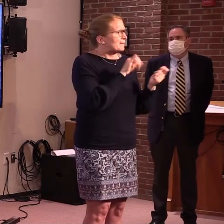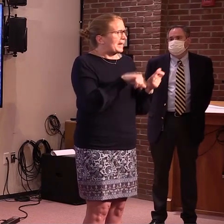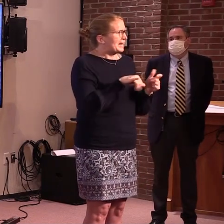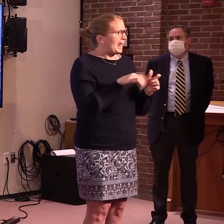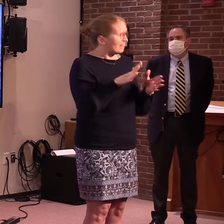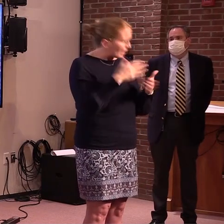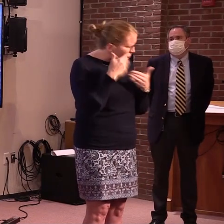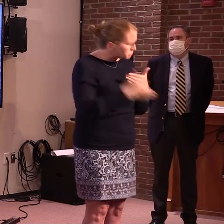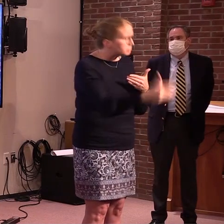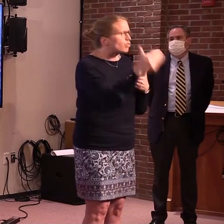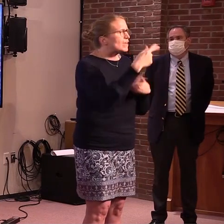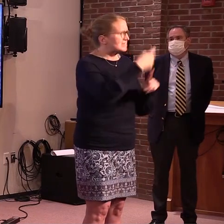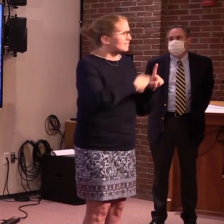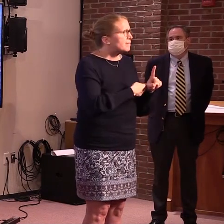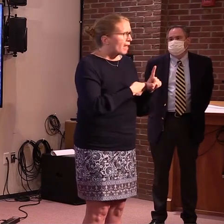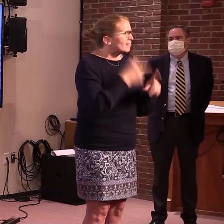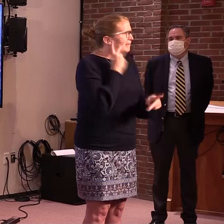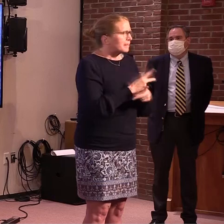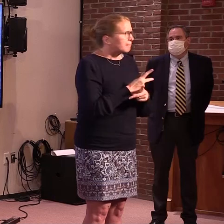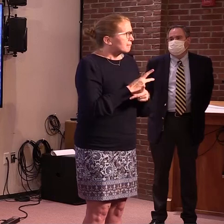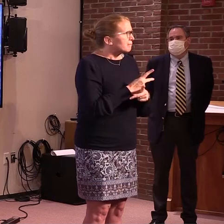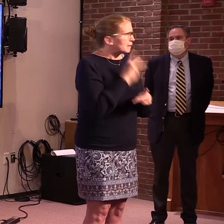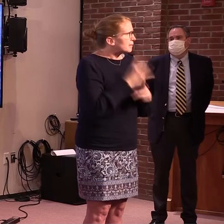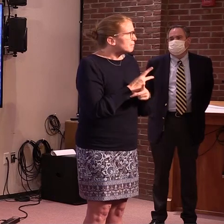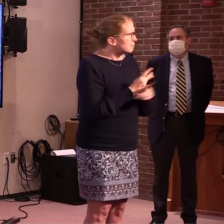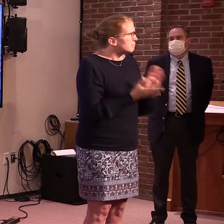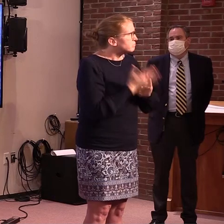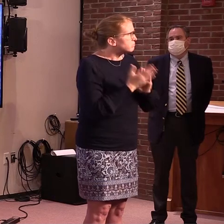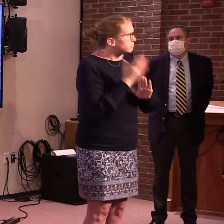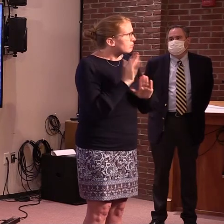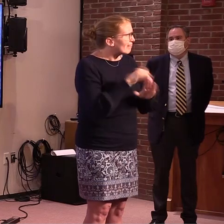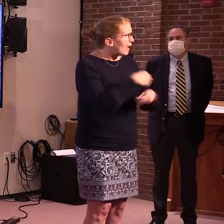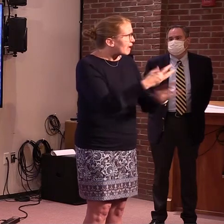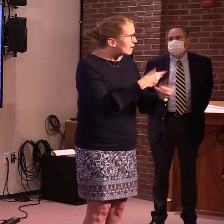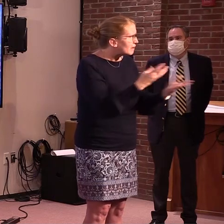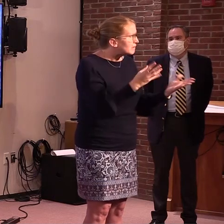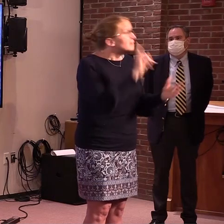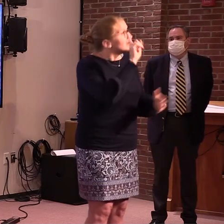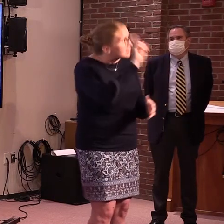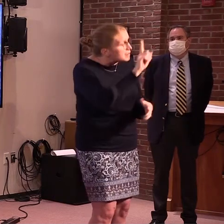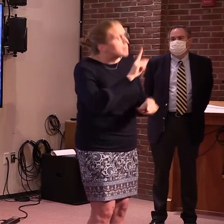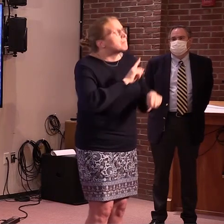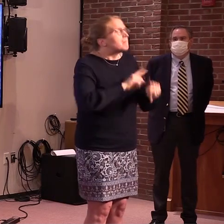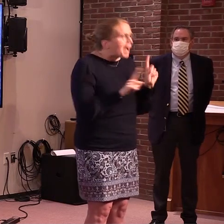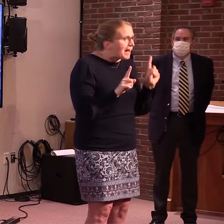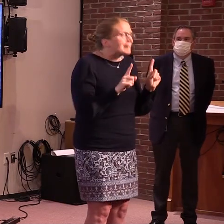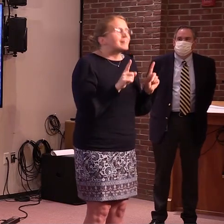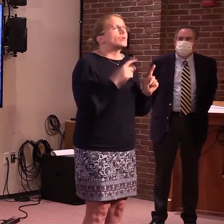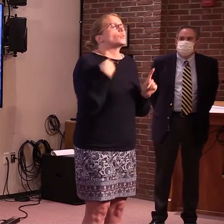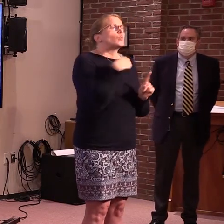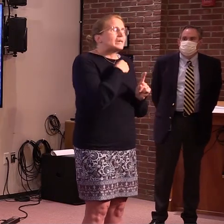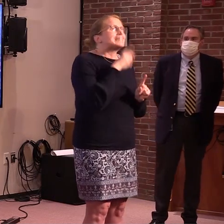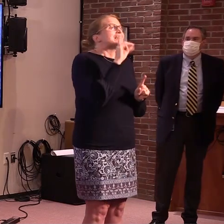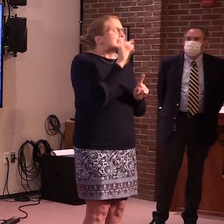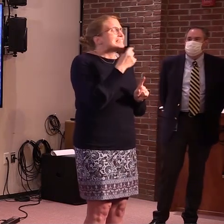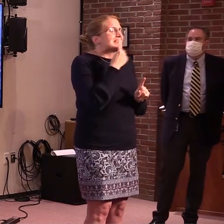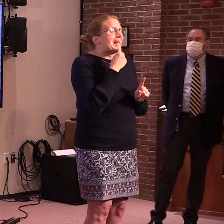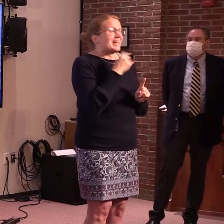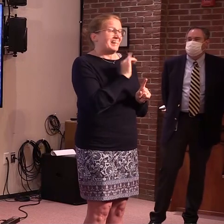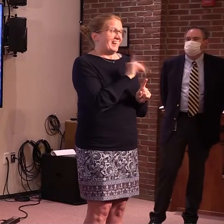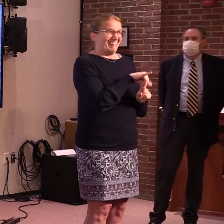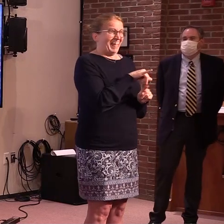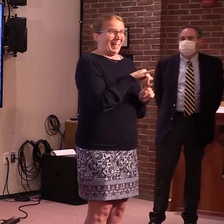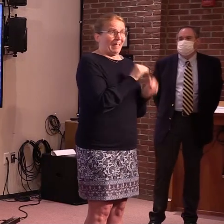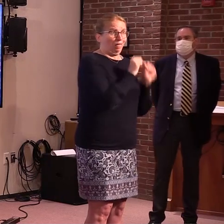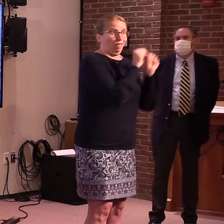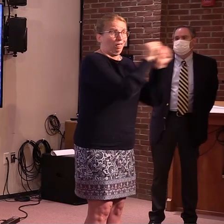doing those sites. What we have said is, let's put some sustainability into this program. Let's make sure that the people